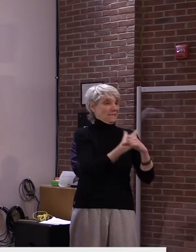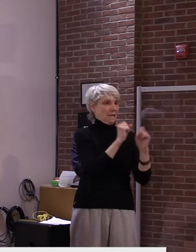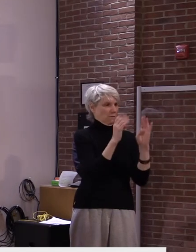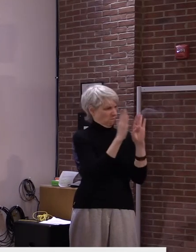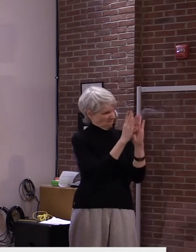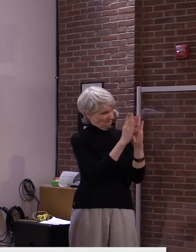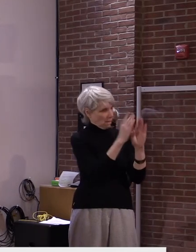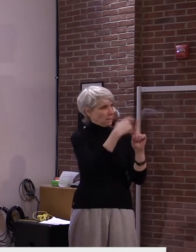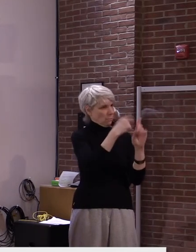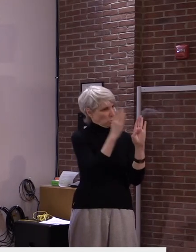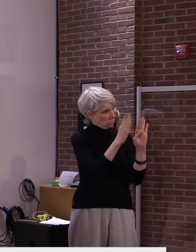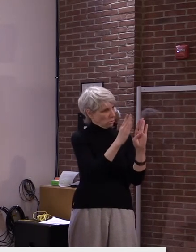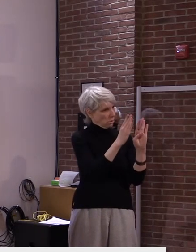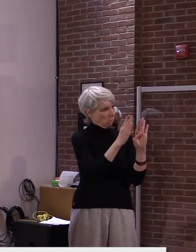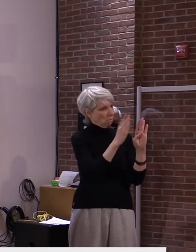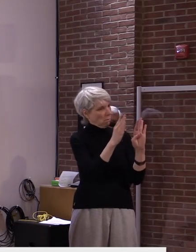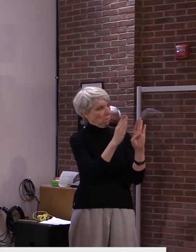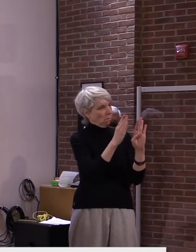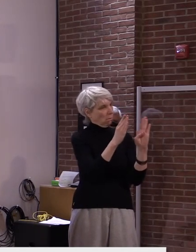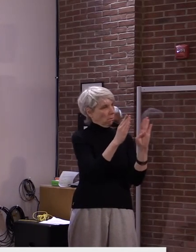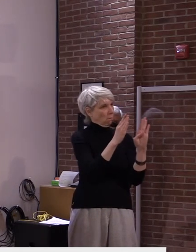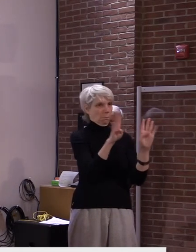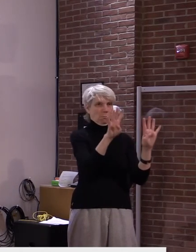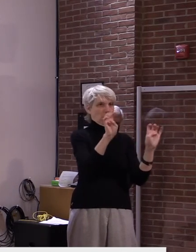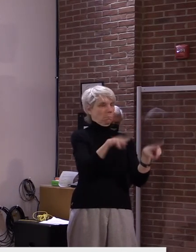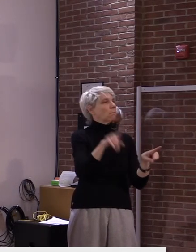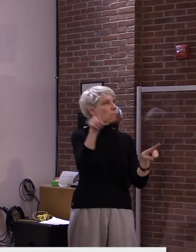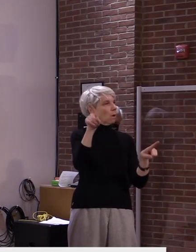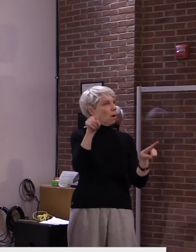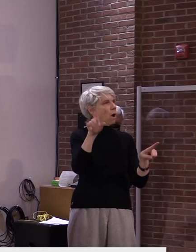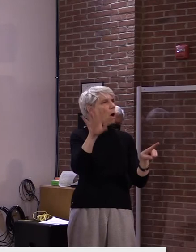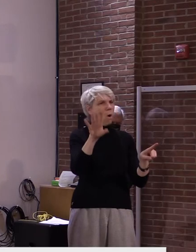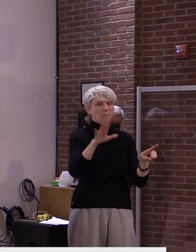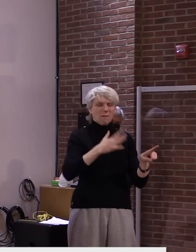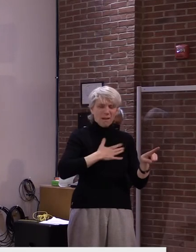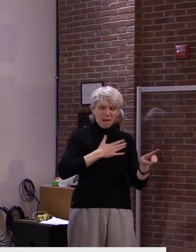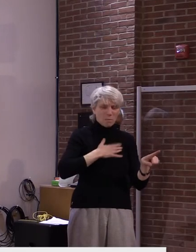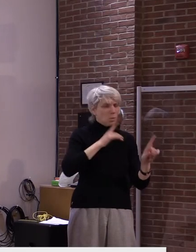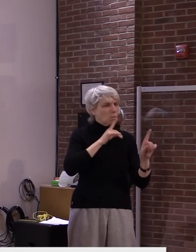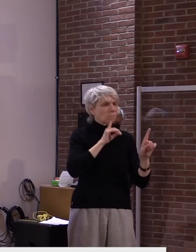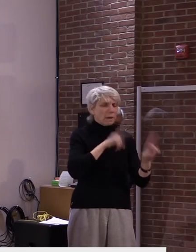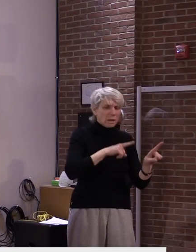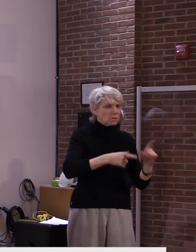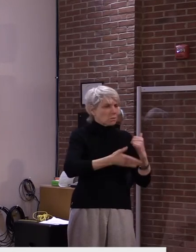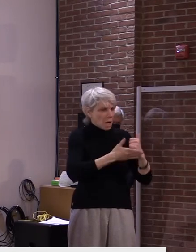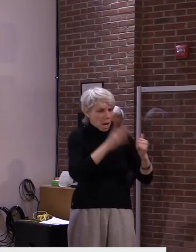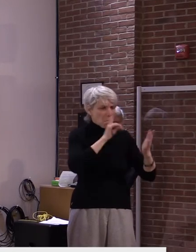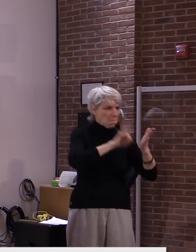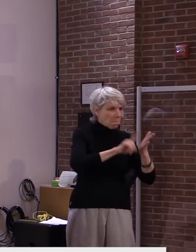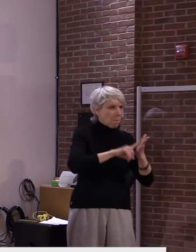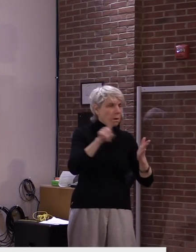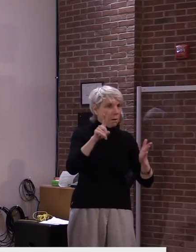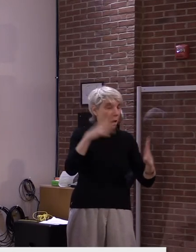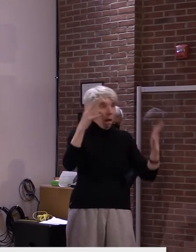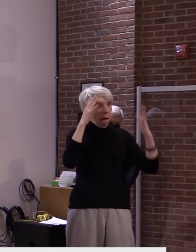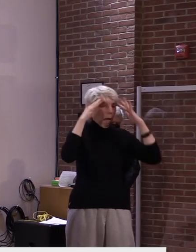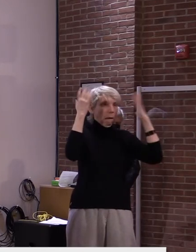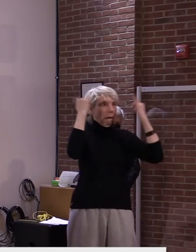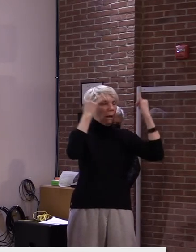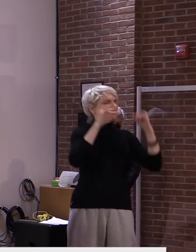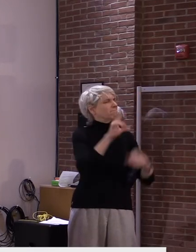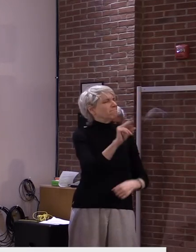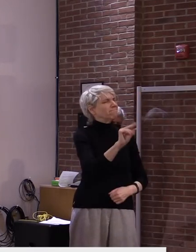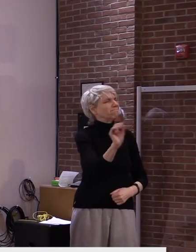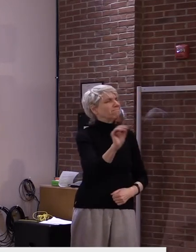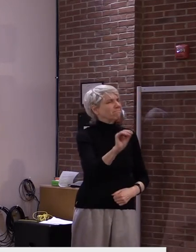So they were very, very comfortable in assessing our situation in context of all of the situations they've had